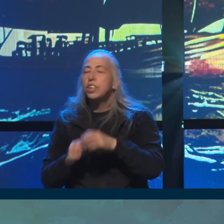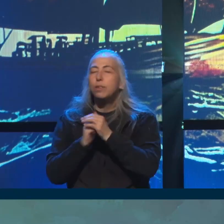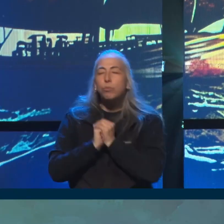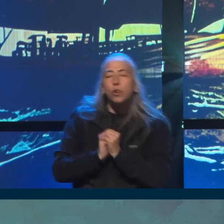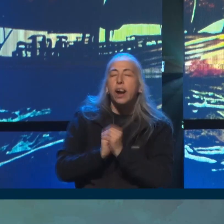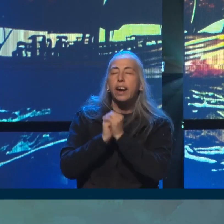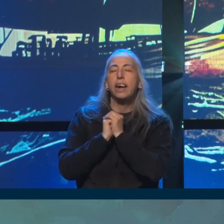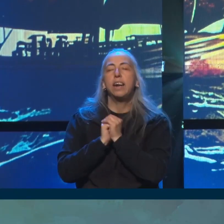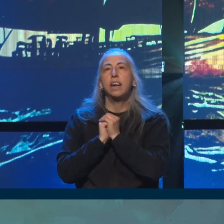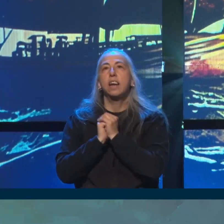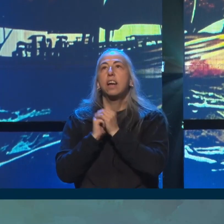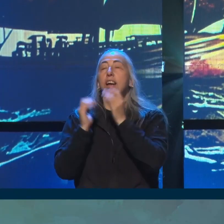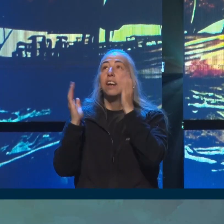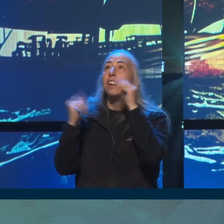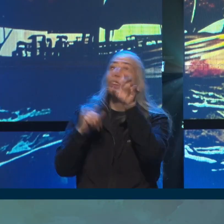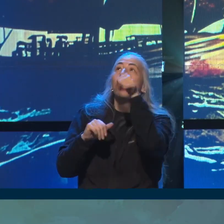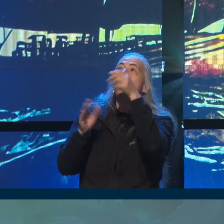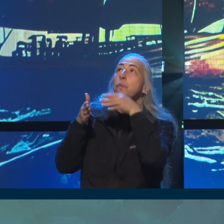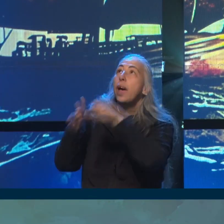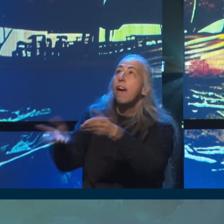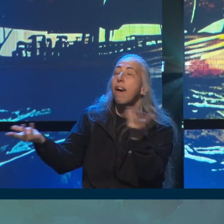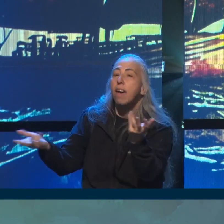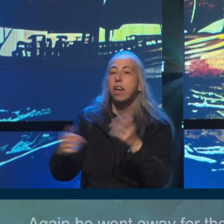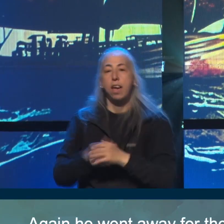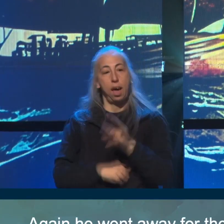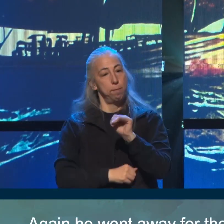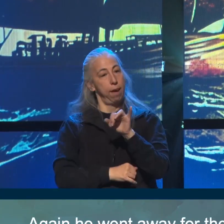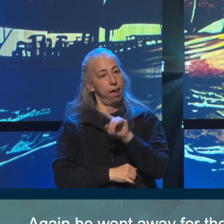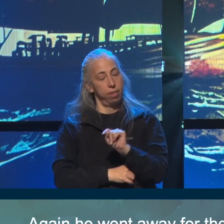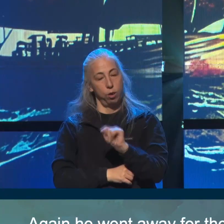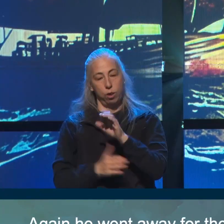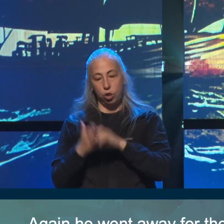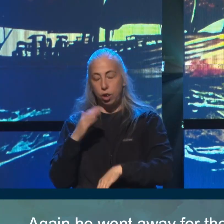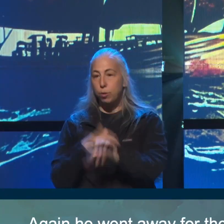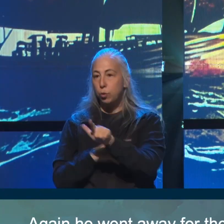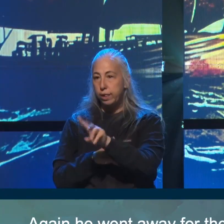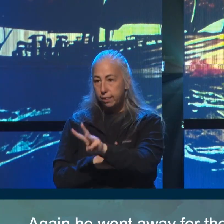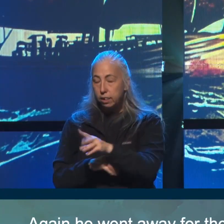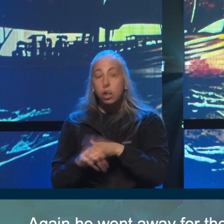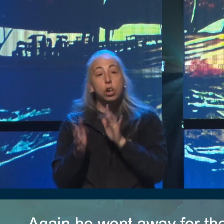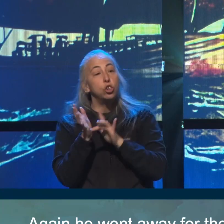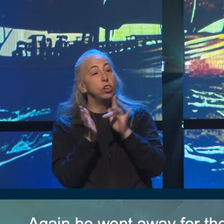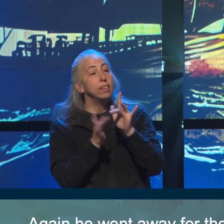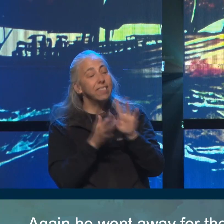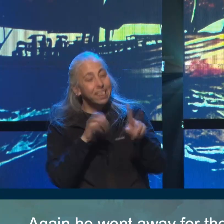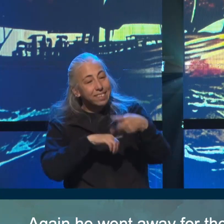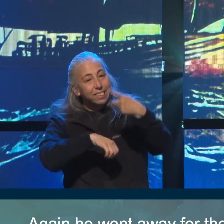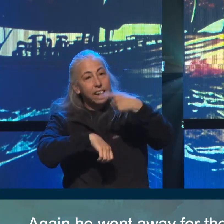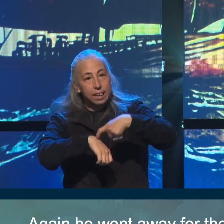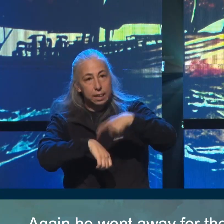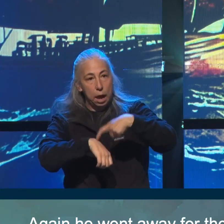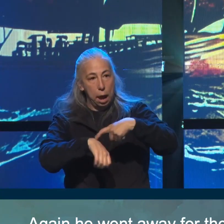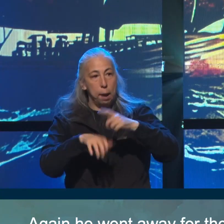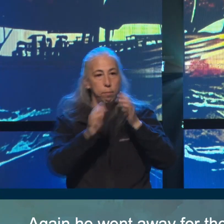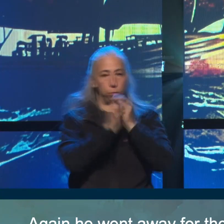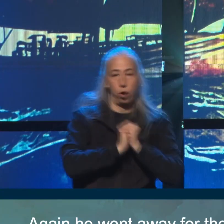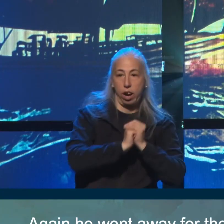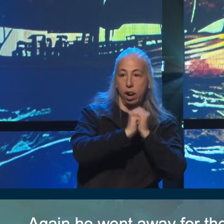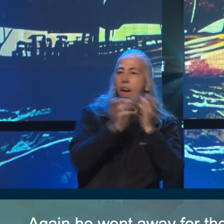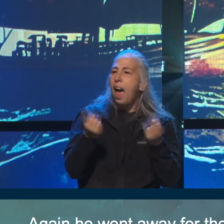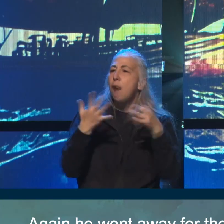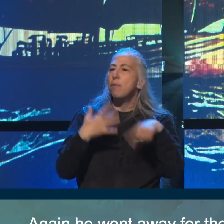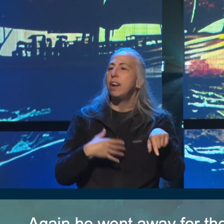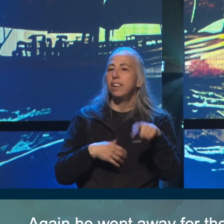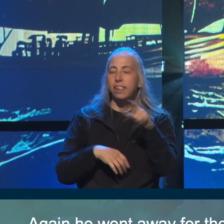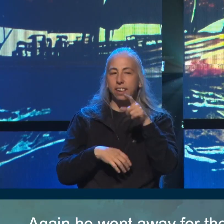other way. And it says in Matthew chapter 26 that again, Jesus went away for the second time and prayed. How many of y'all ever had to do the second time and